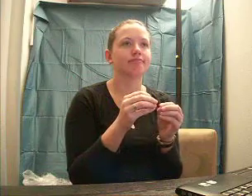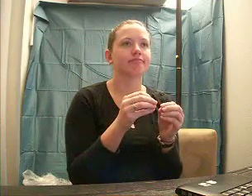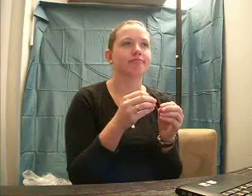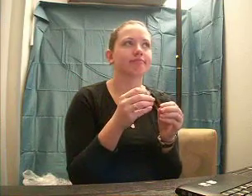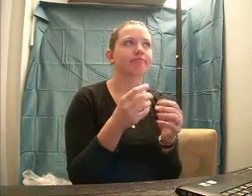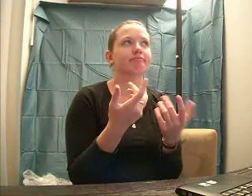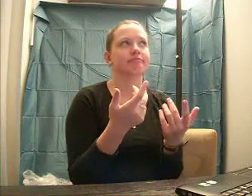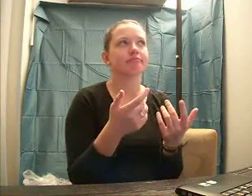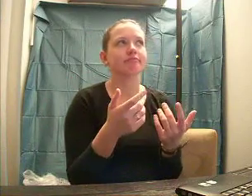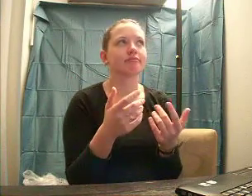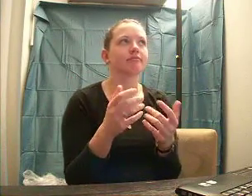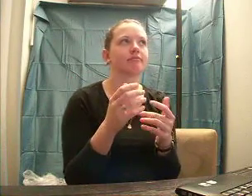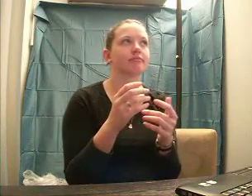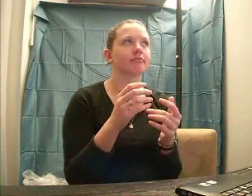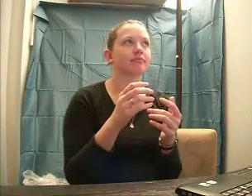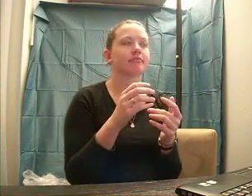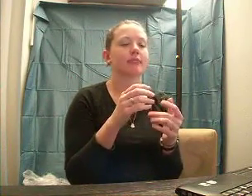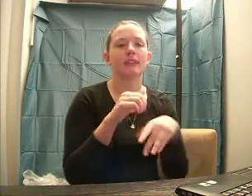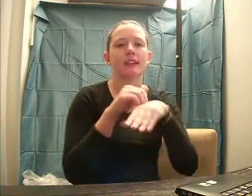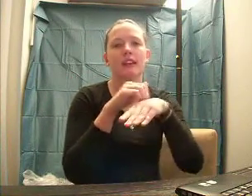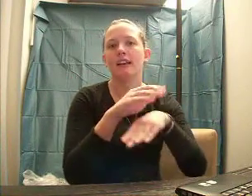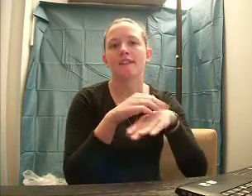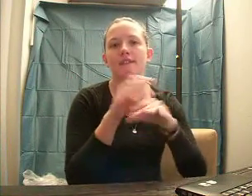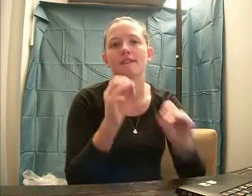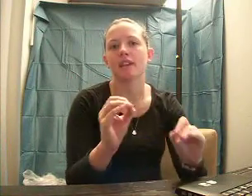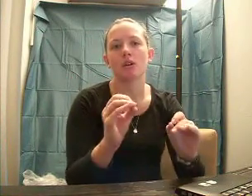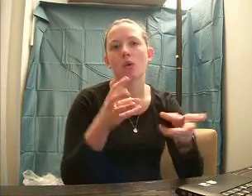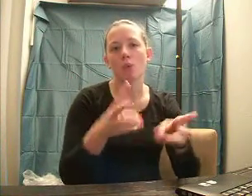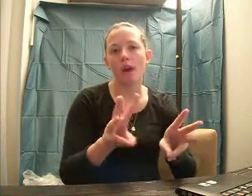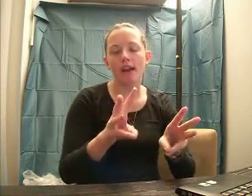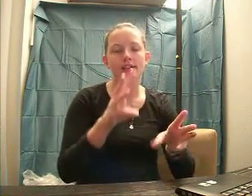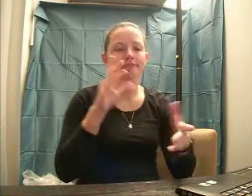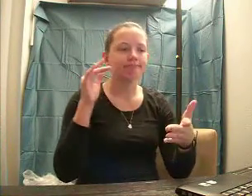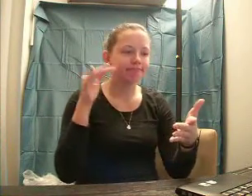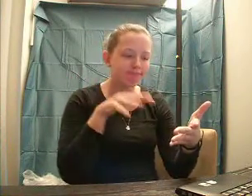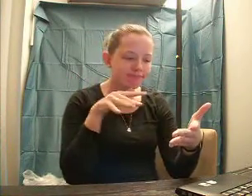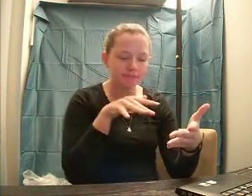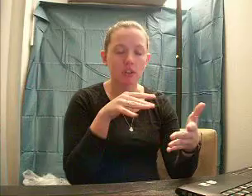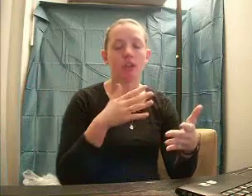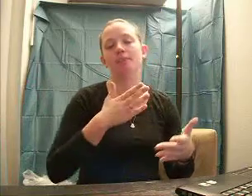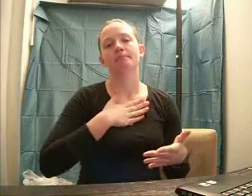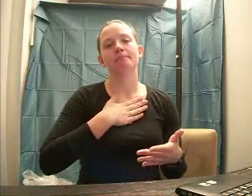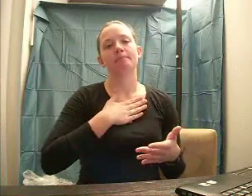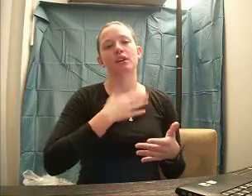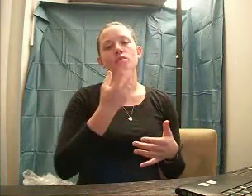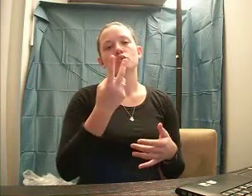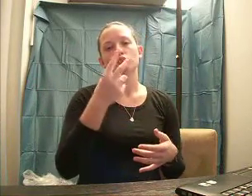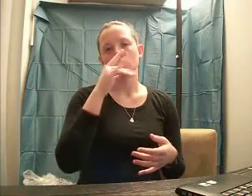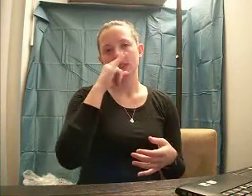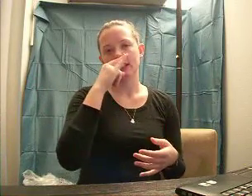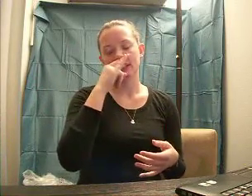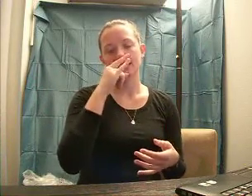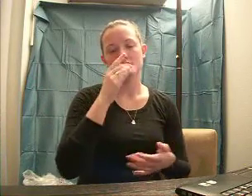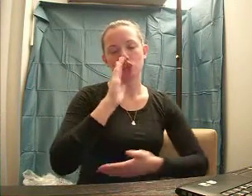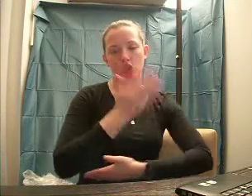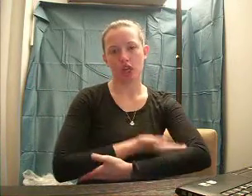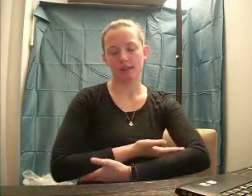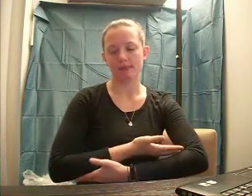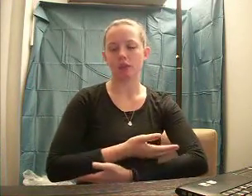this phenomenon. And in the intervening years, I had tutors. And one thing is about children on backseats of cars on long journeys, they get into